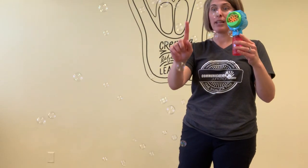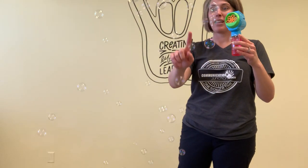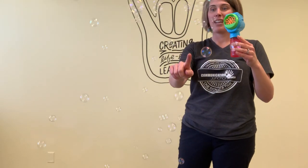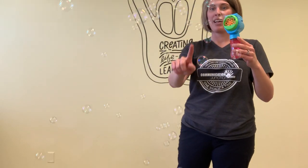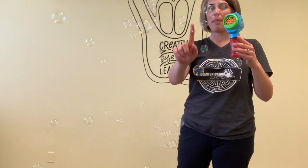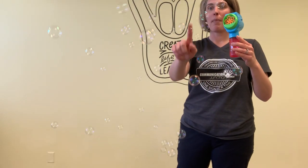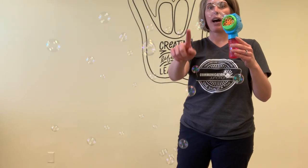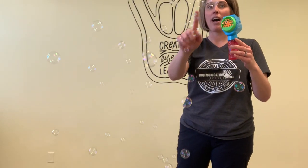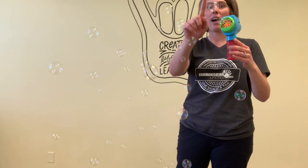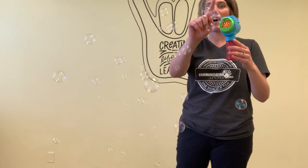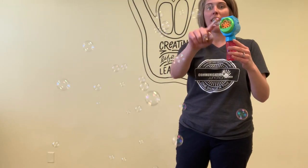Pop,